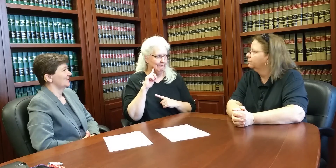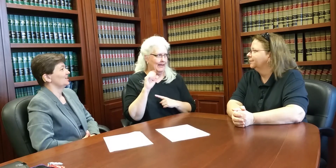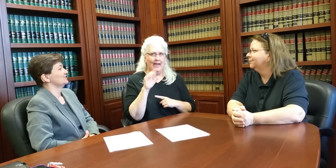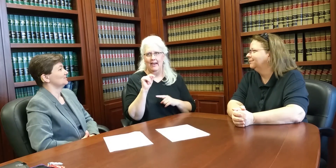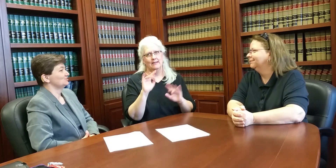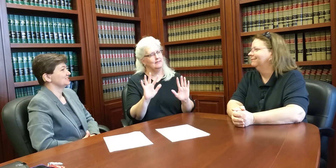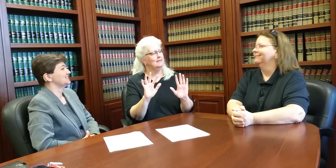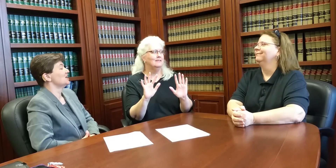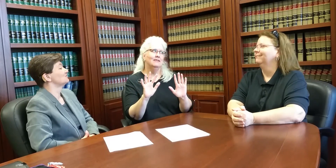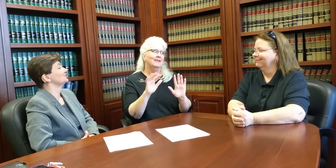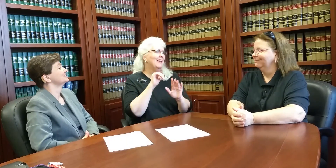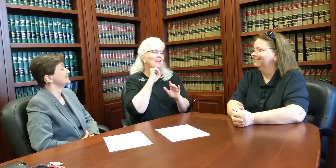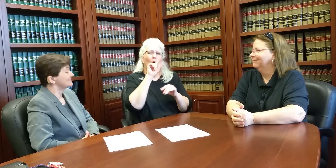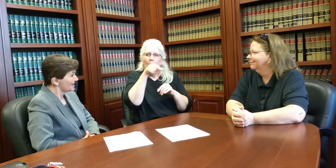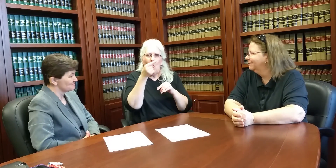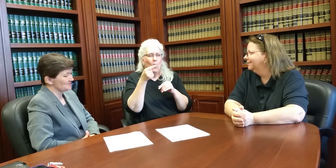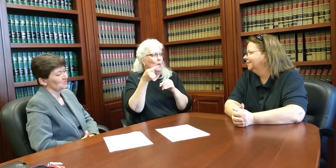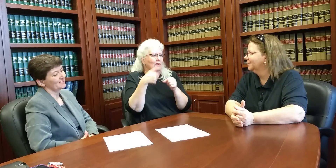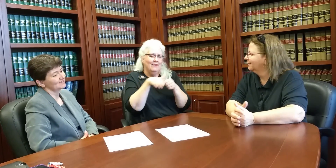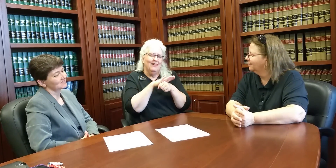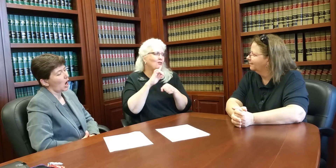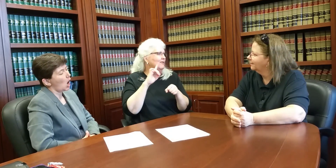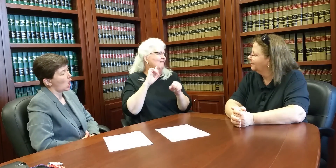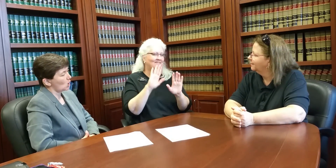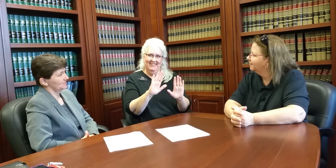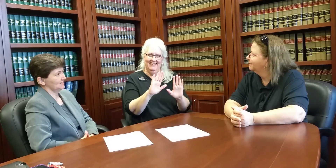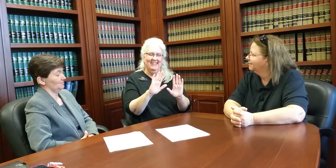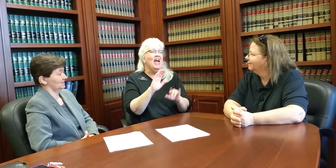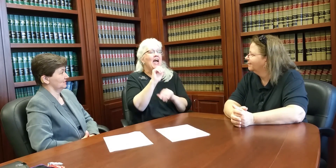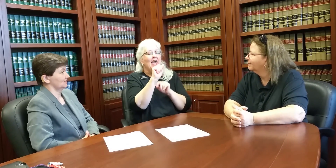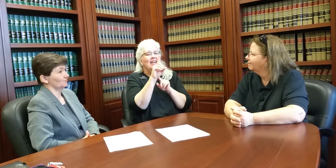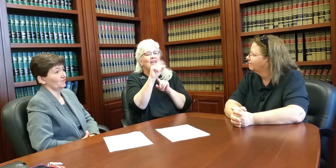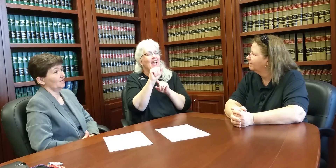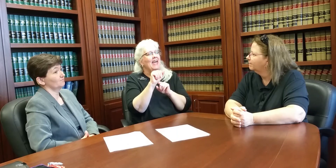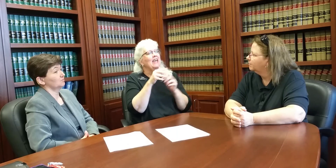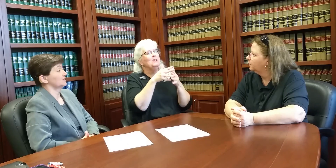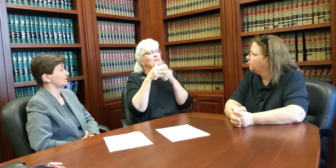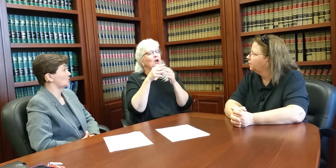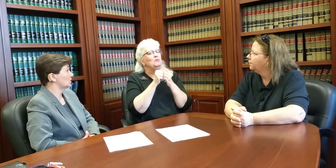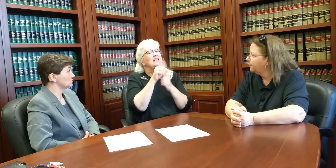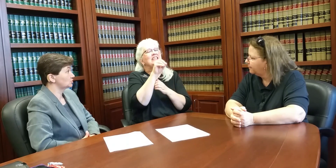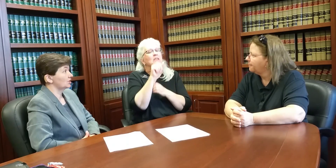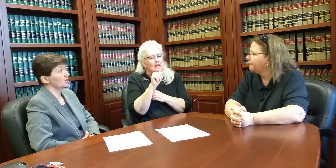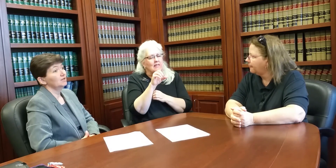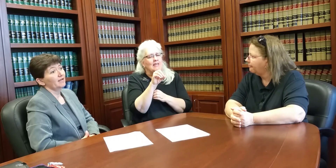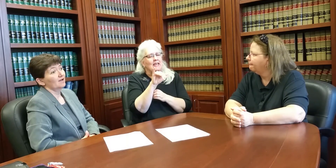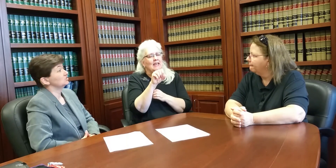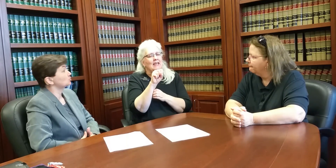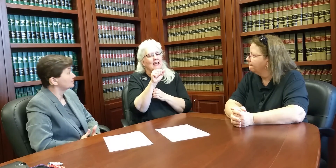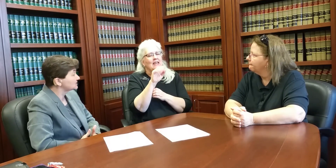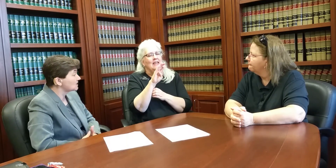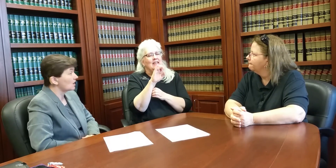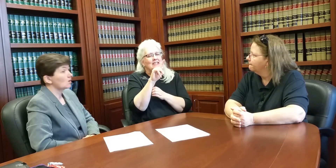It doesn't just cover deaf people, it's all disabilities, everything from being in a wheelchair, having service